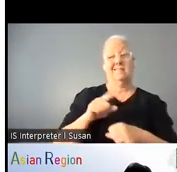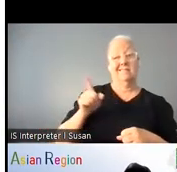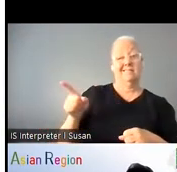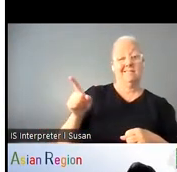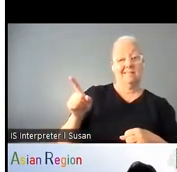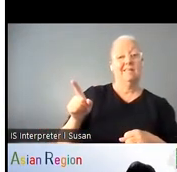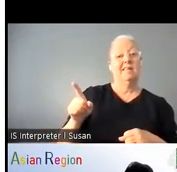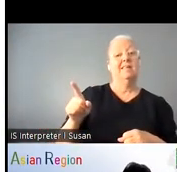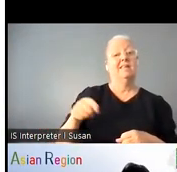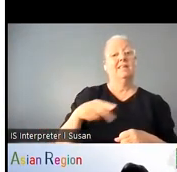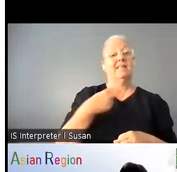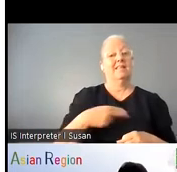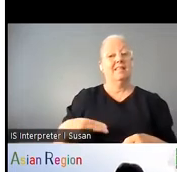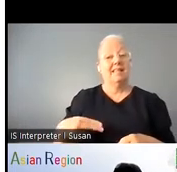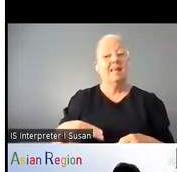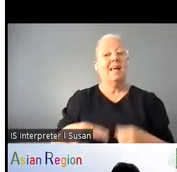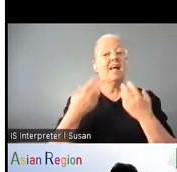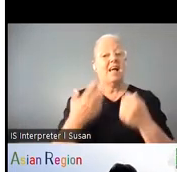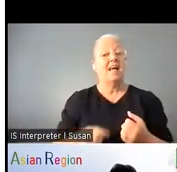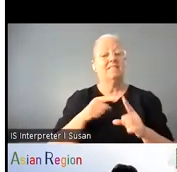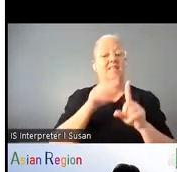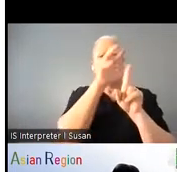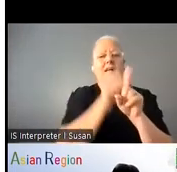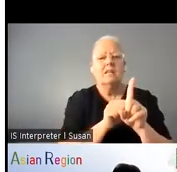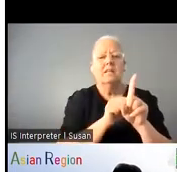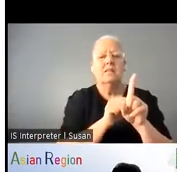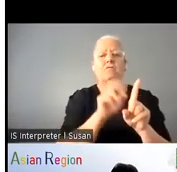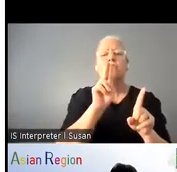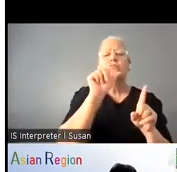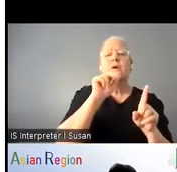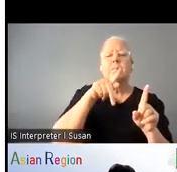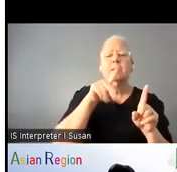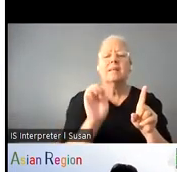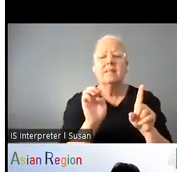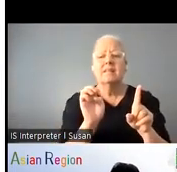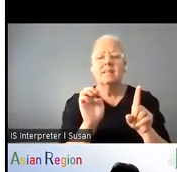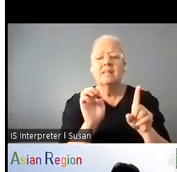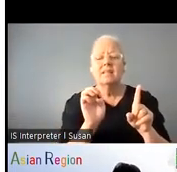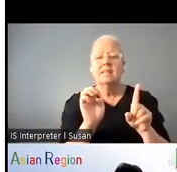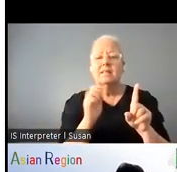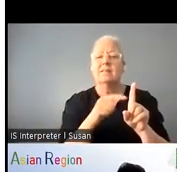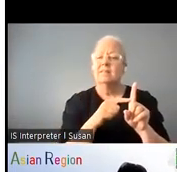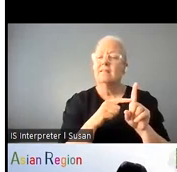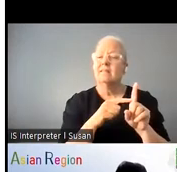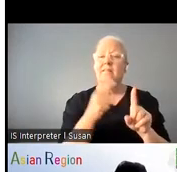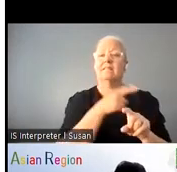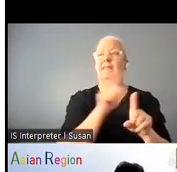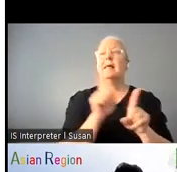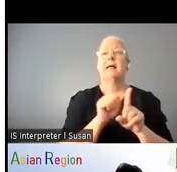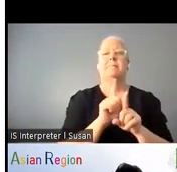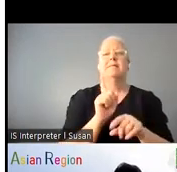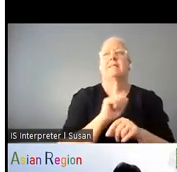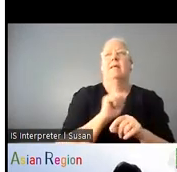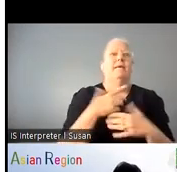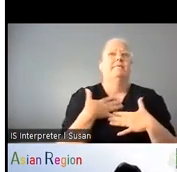Indonesia. Some rape cases could not be reported as well because they are scared to make a report.